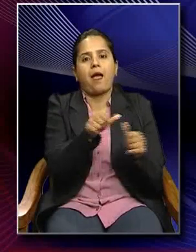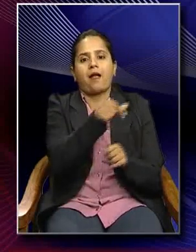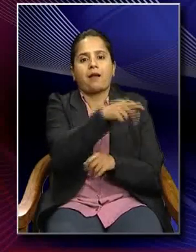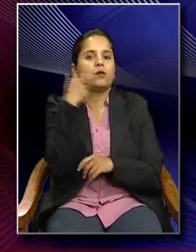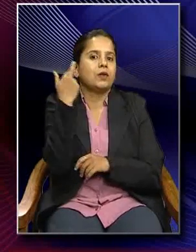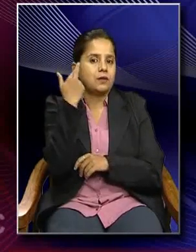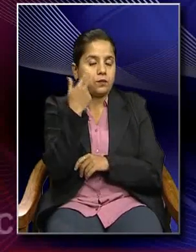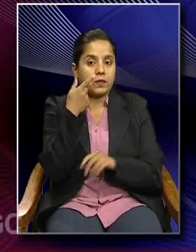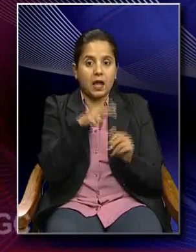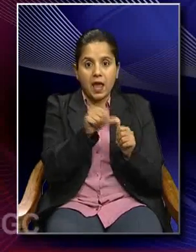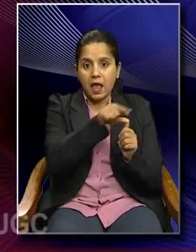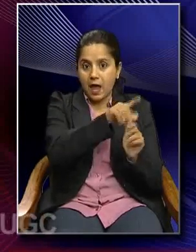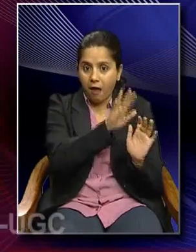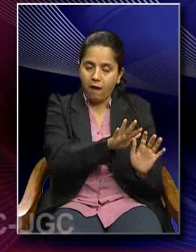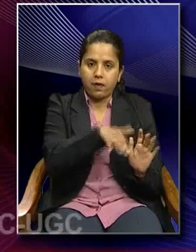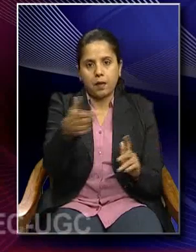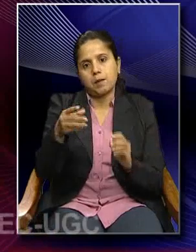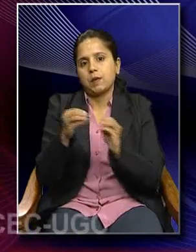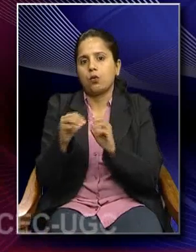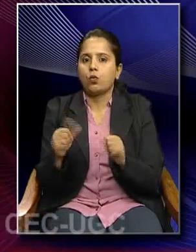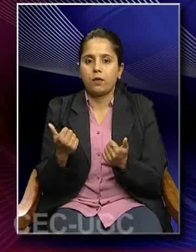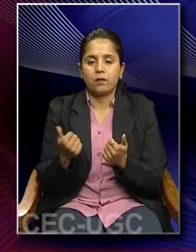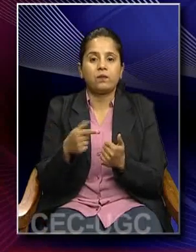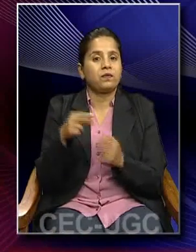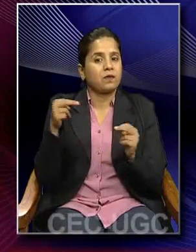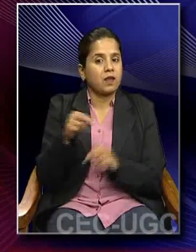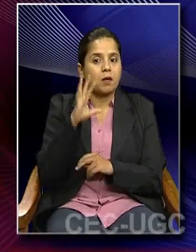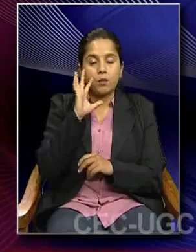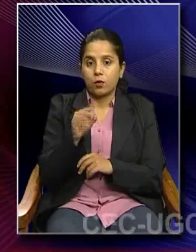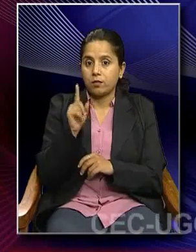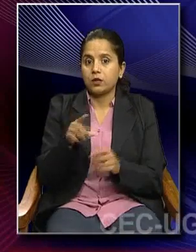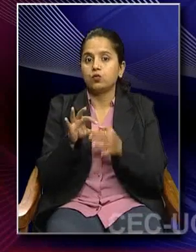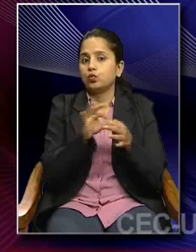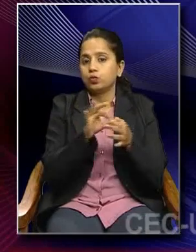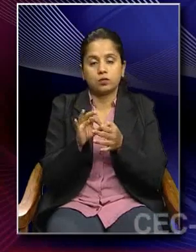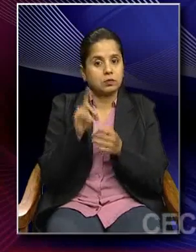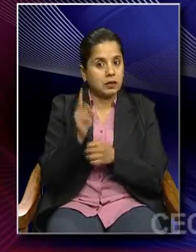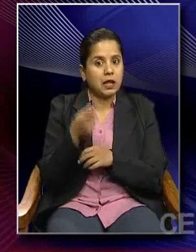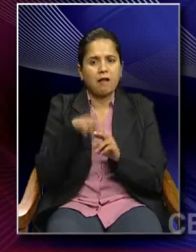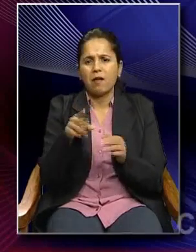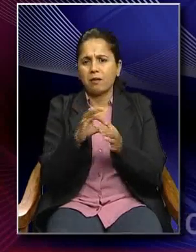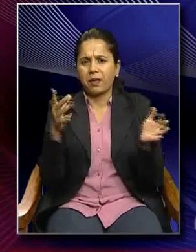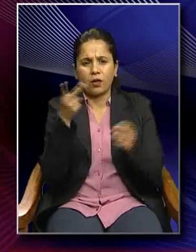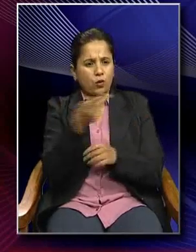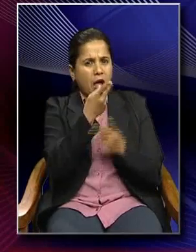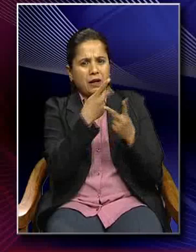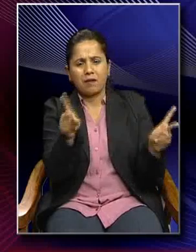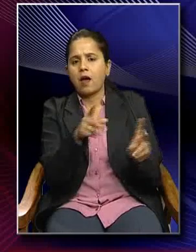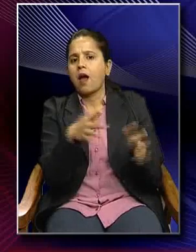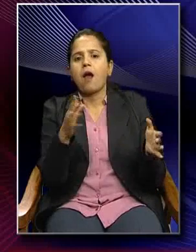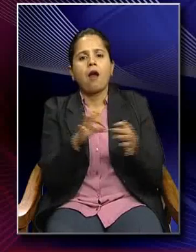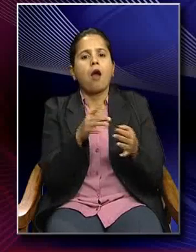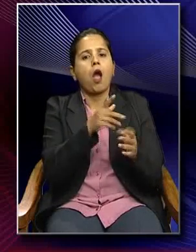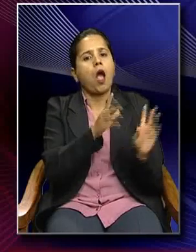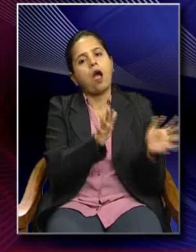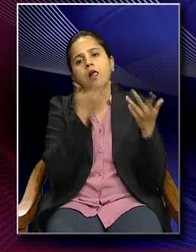can cause B. So there has to be a necessary relationship here, otherwise anything can come out of